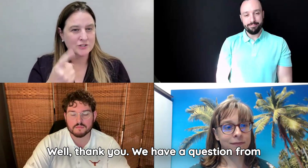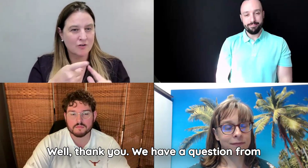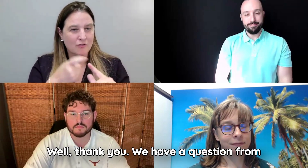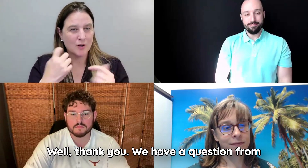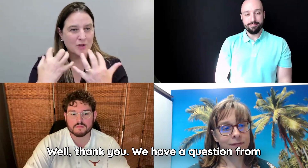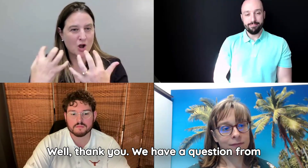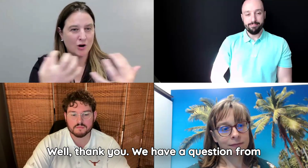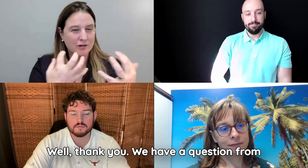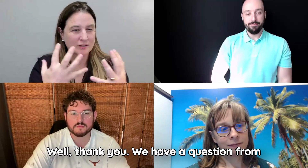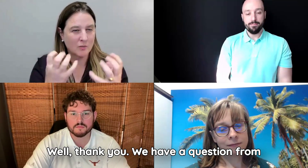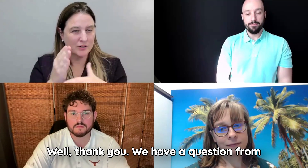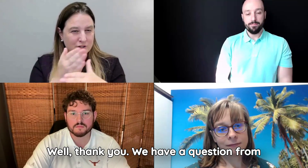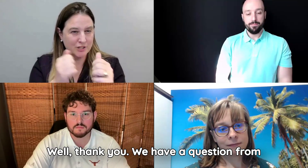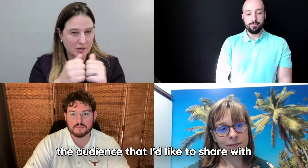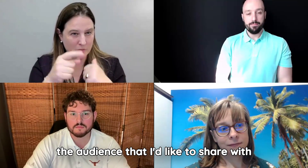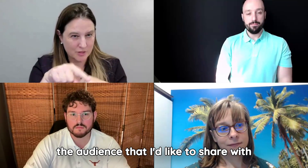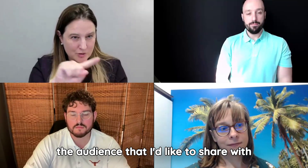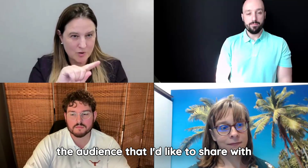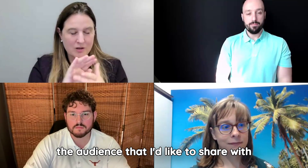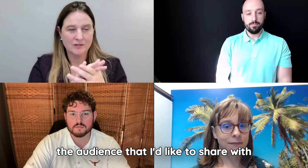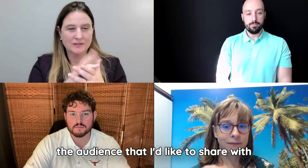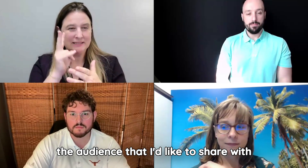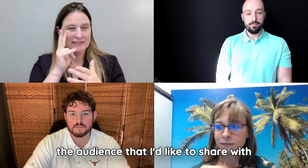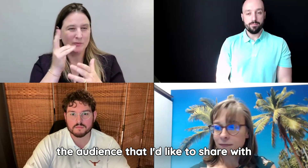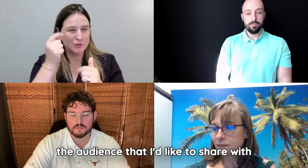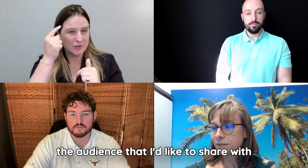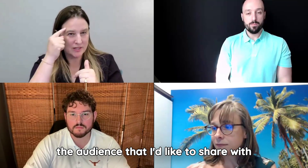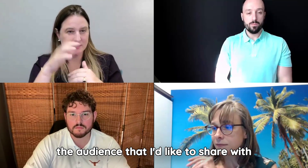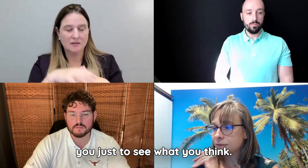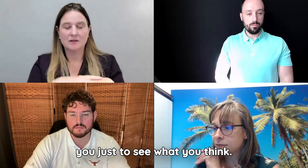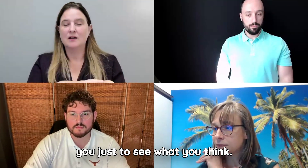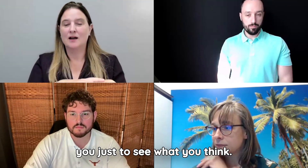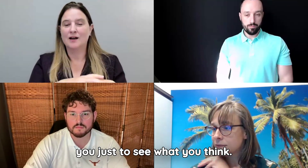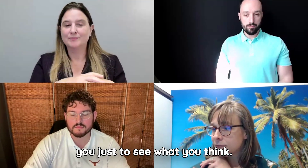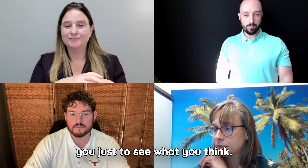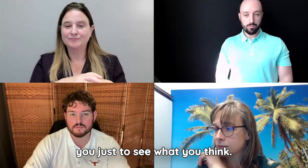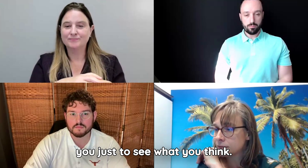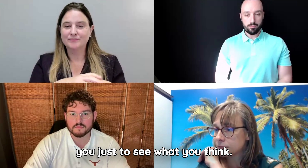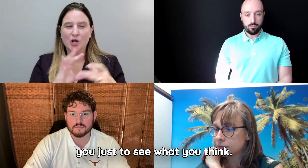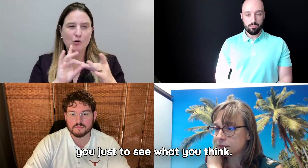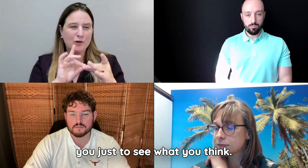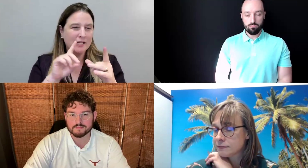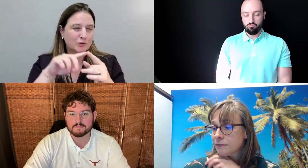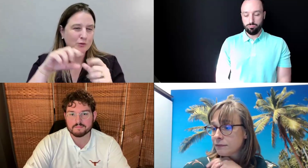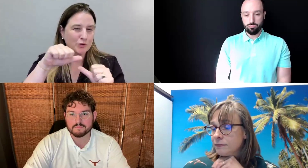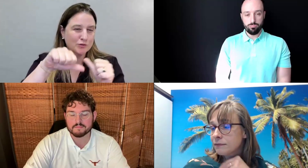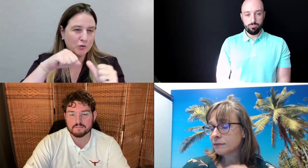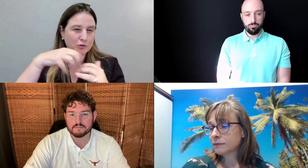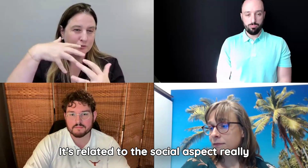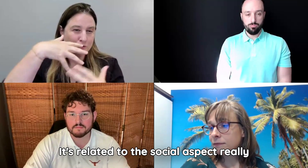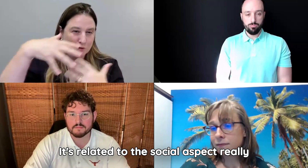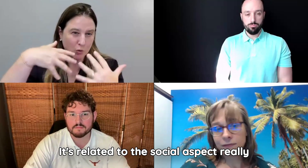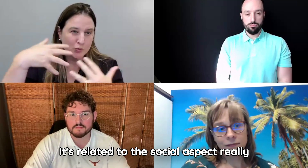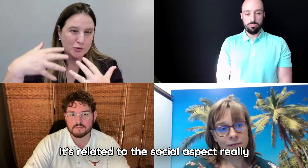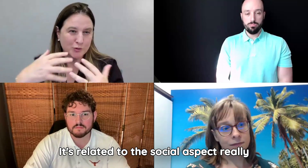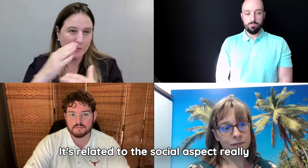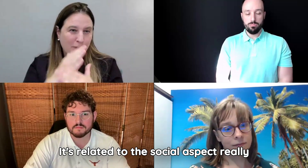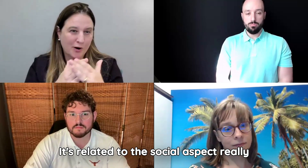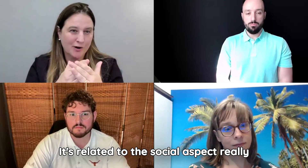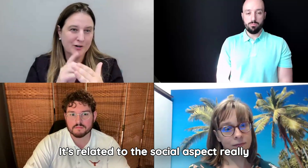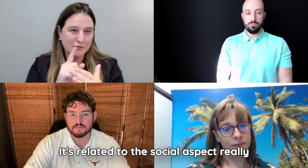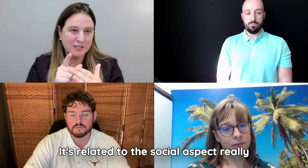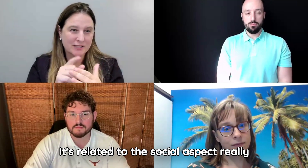Well, thank you. We have a question from the audience that I'd like to share with you just to see what you think. It's